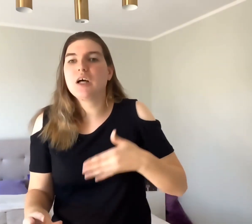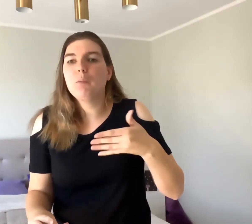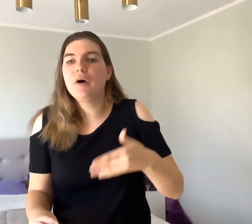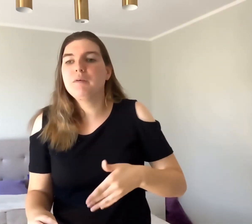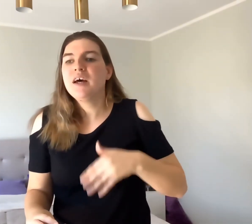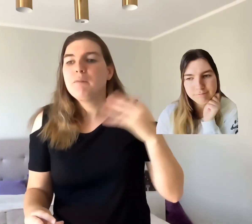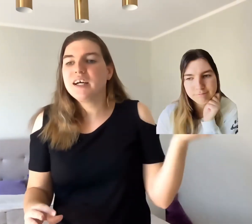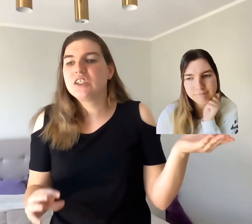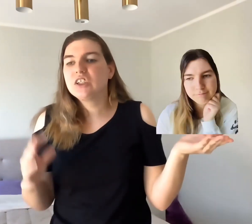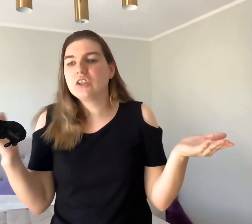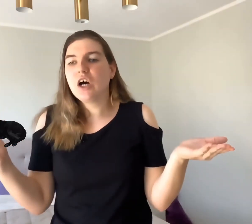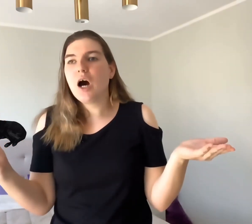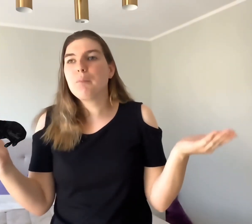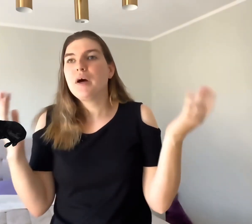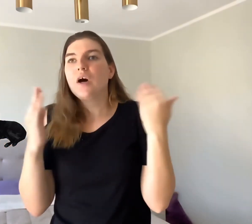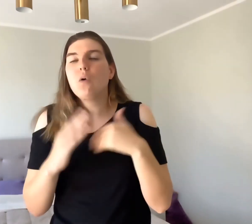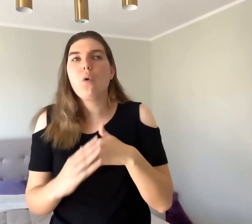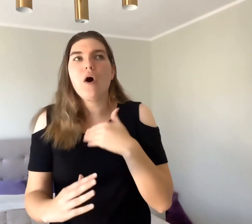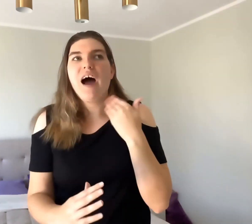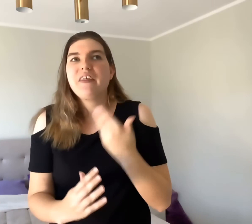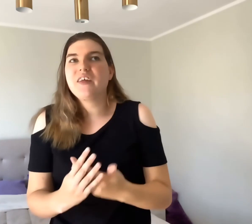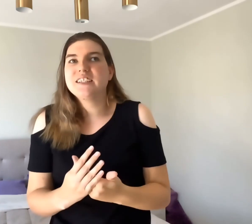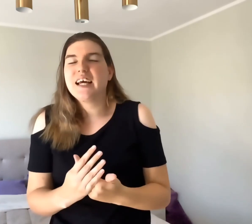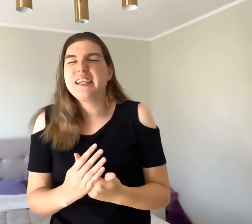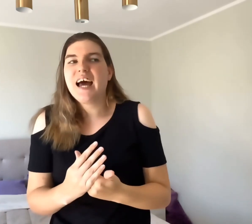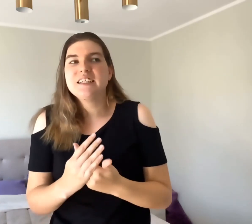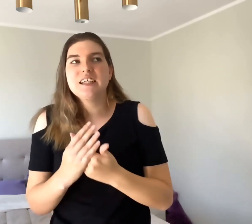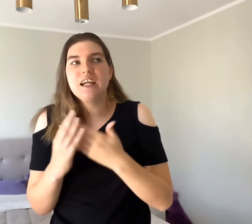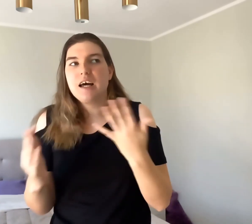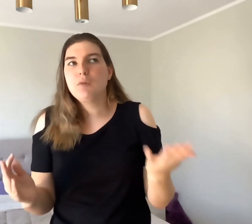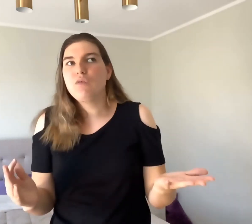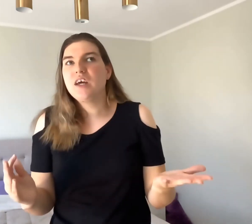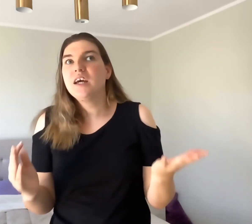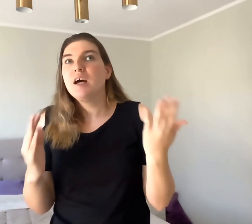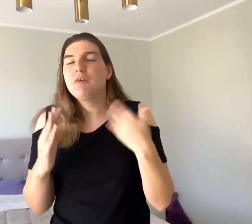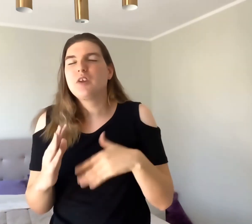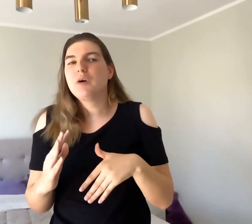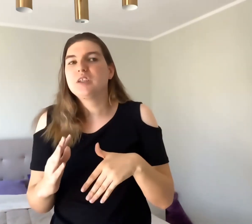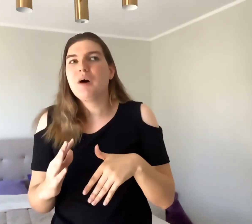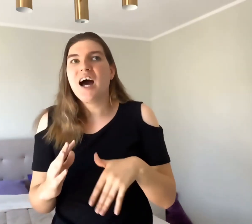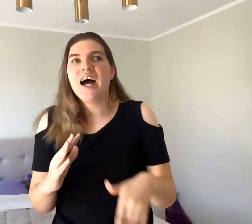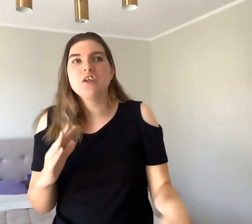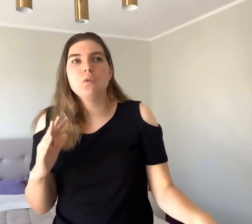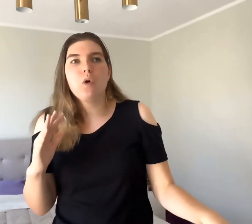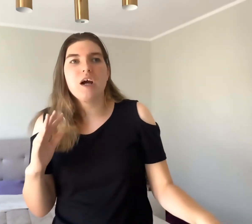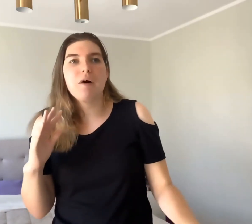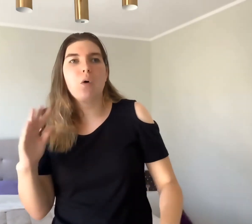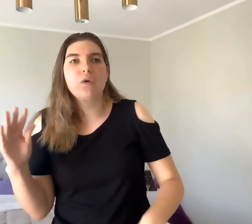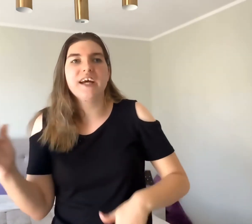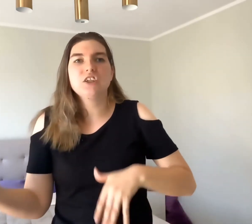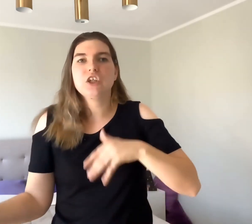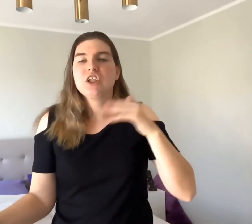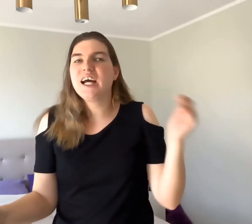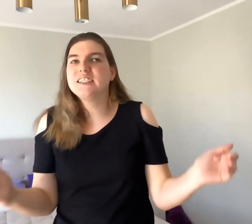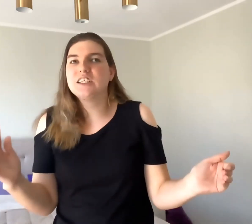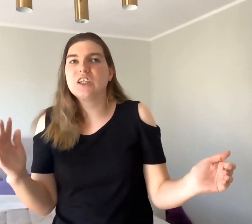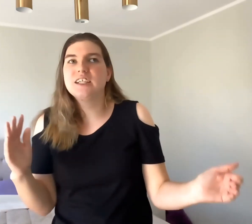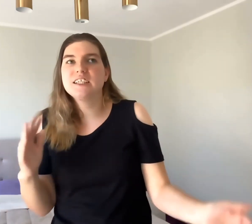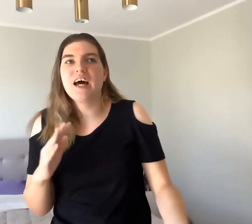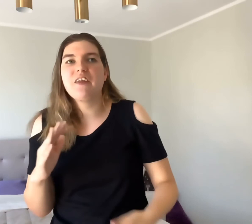put pictures on top or other things like that in iMovie, but for the most part, I don't worry about all the extra transitions and other things